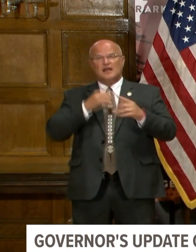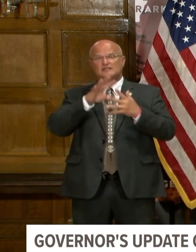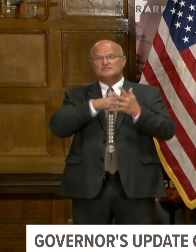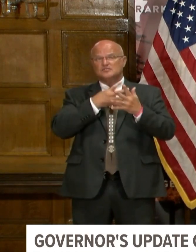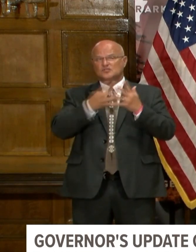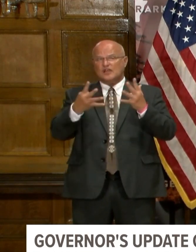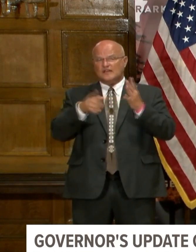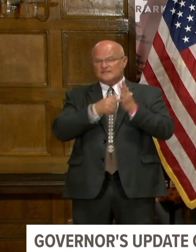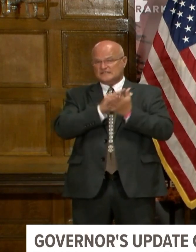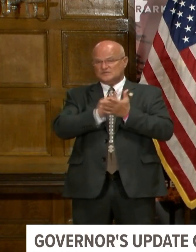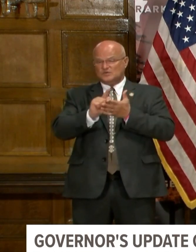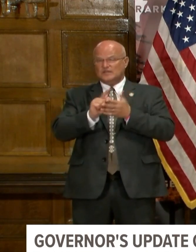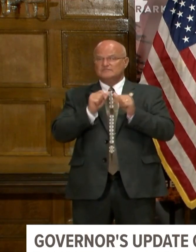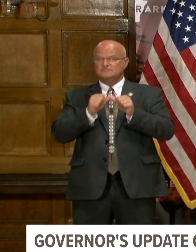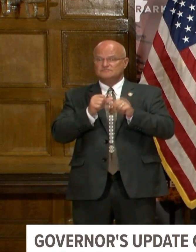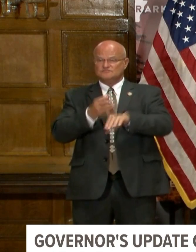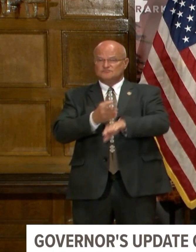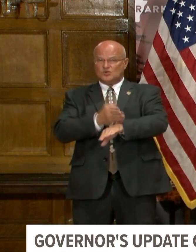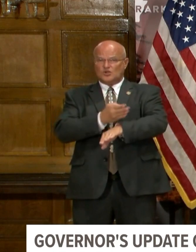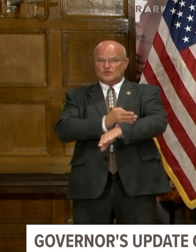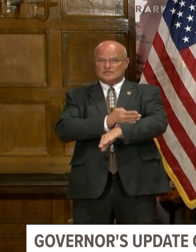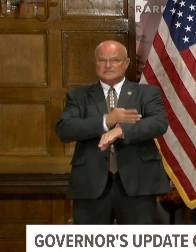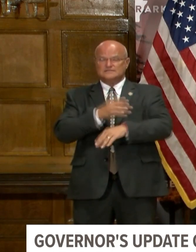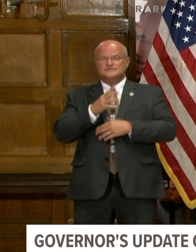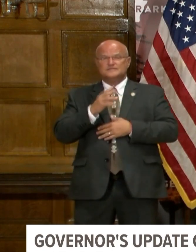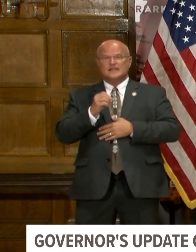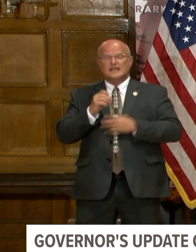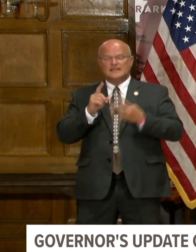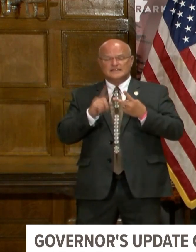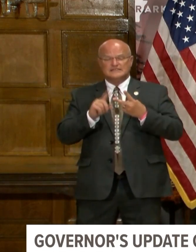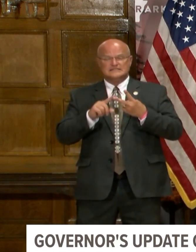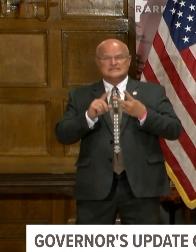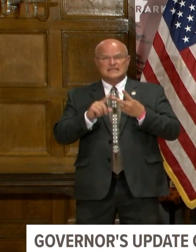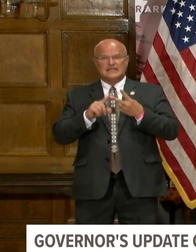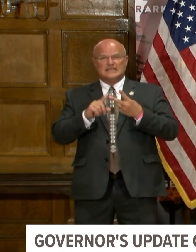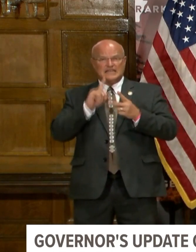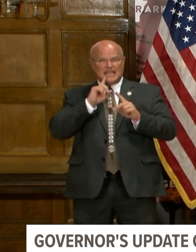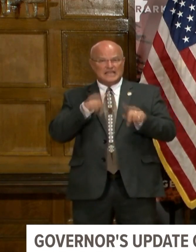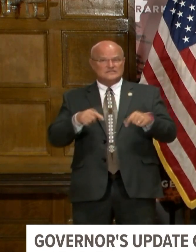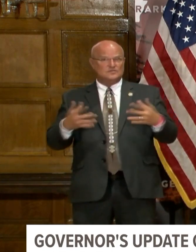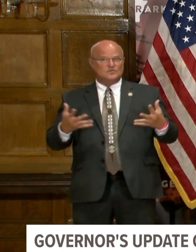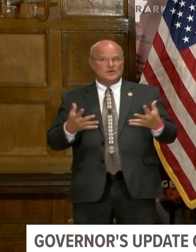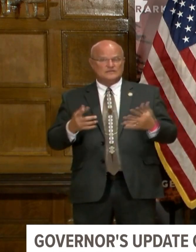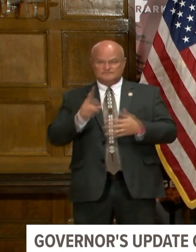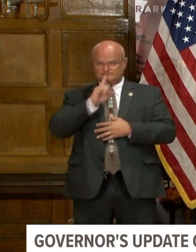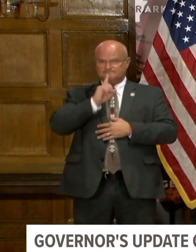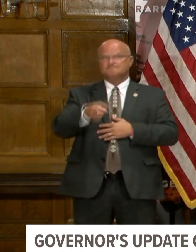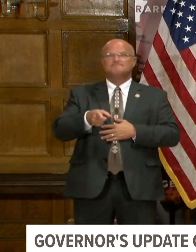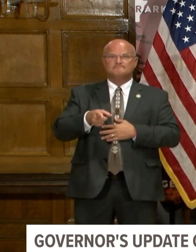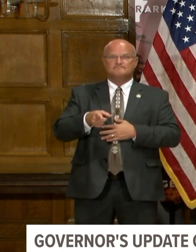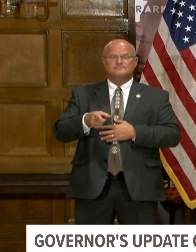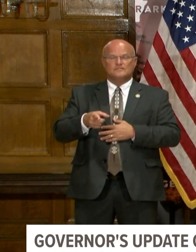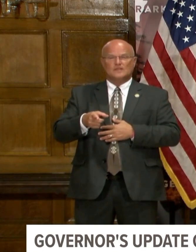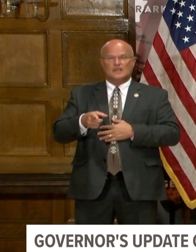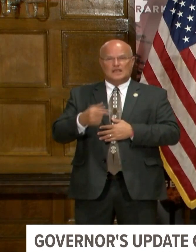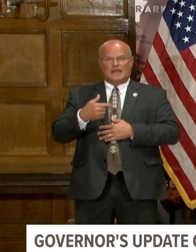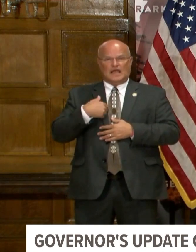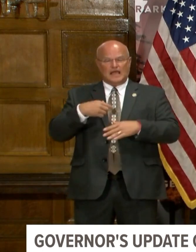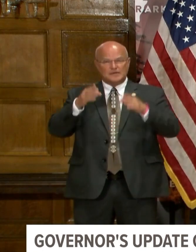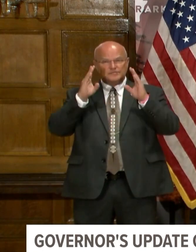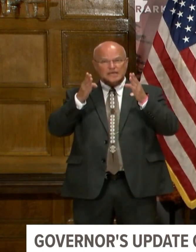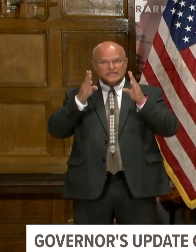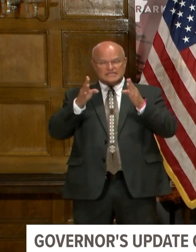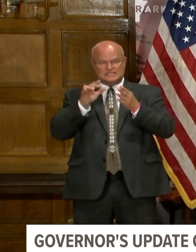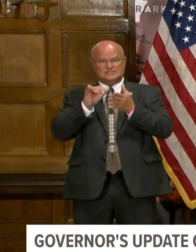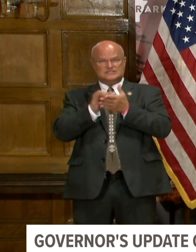graphs this week that we've continued to make progress there. And the second part of the answer is absolutely. I pay